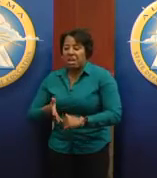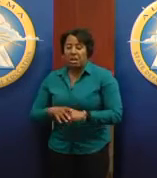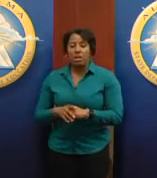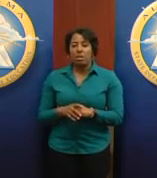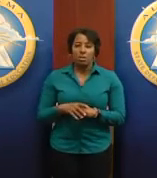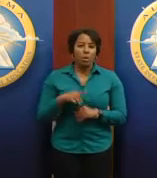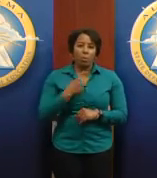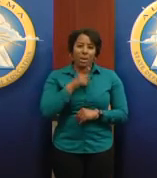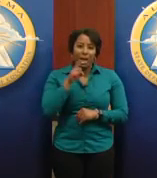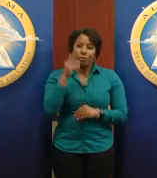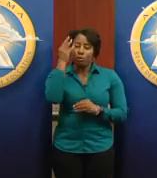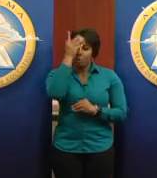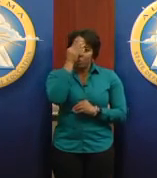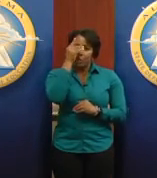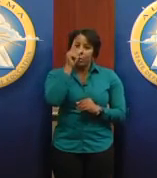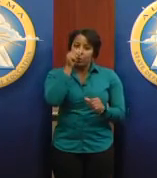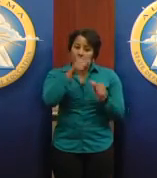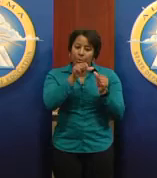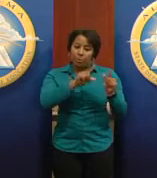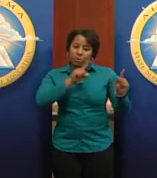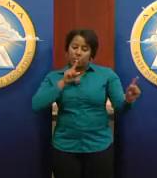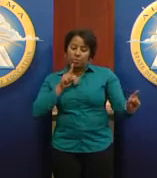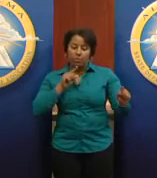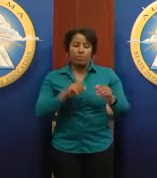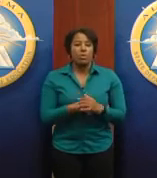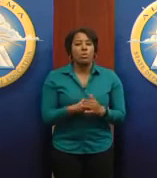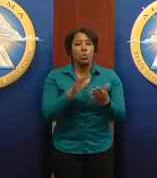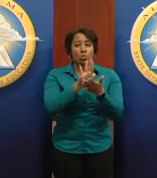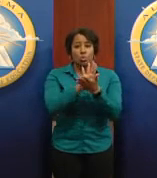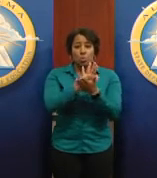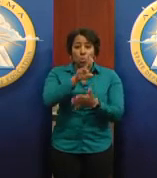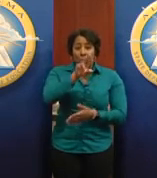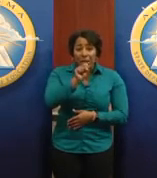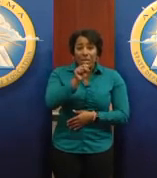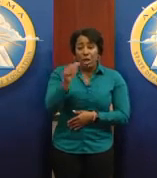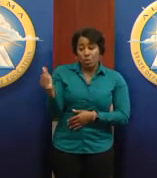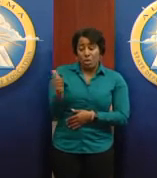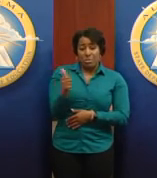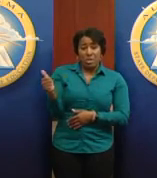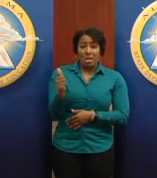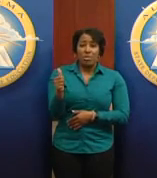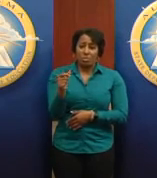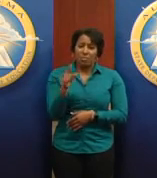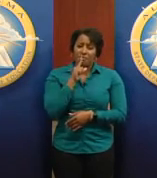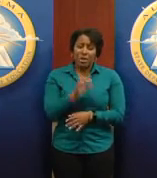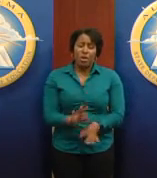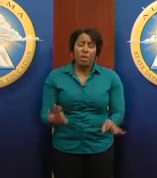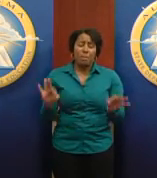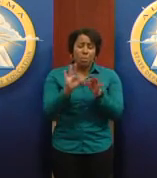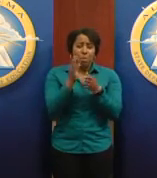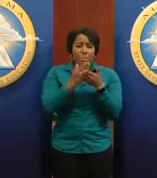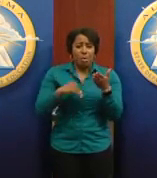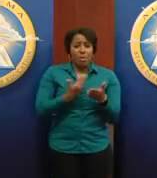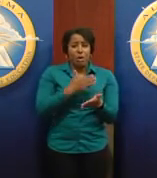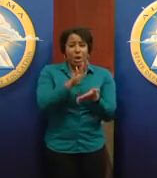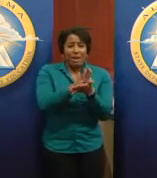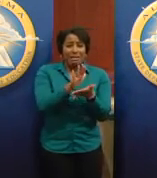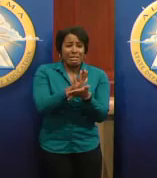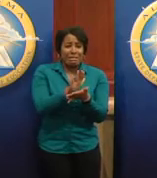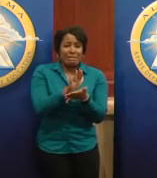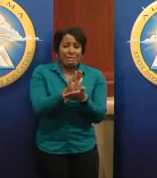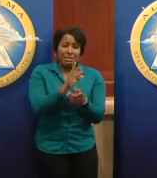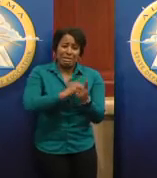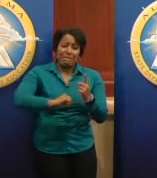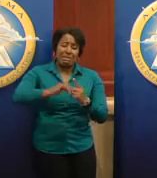that. So that being said, the school buses and transportation is an important part of the academic world